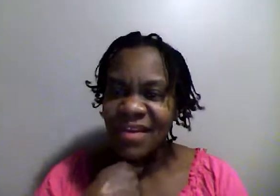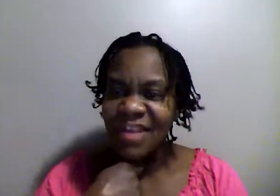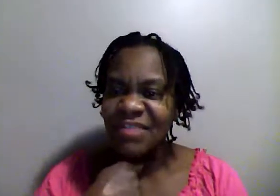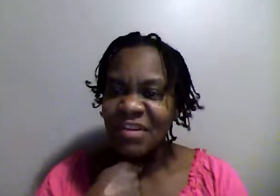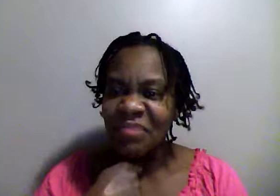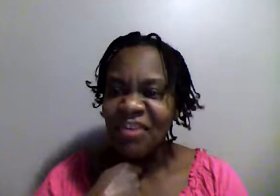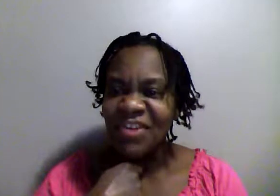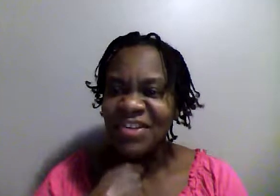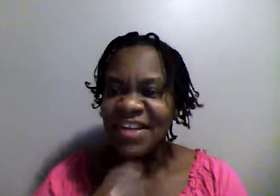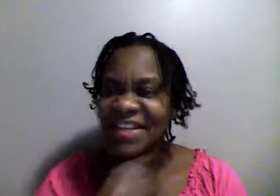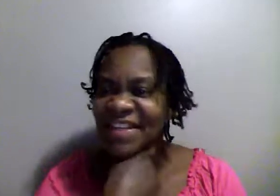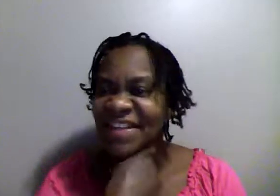very fortunate.